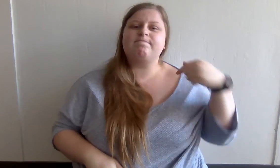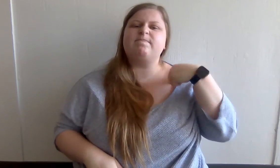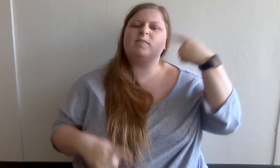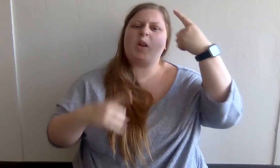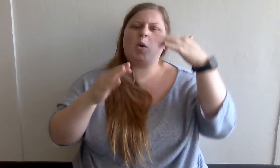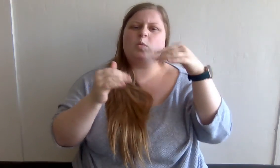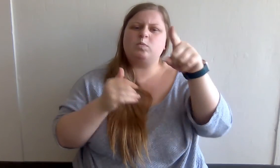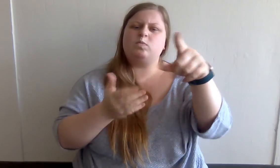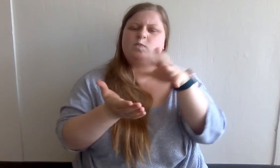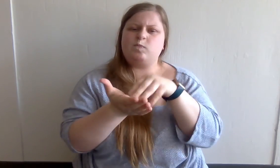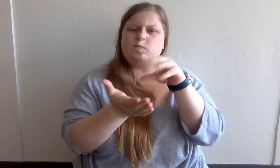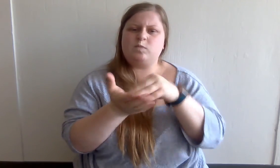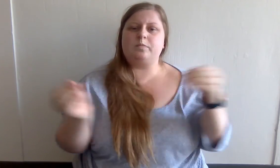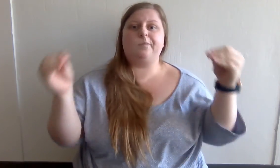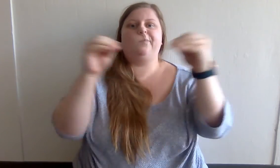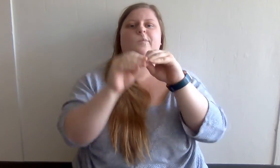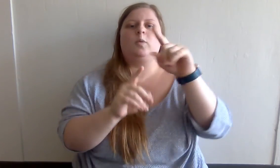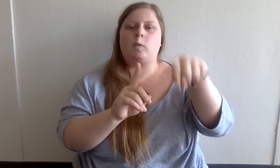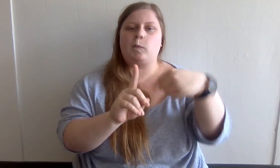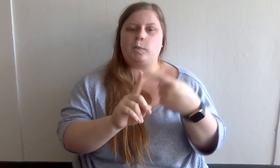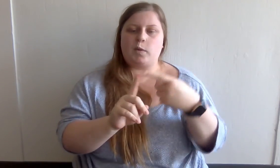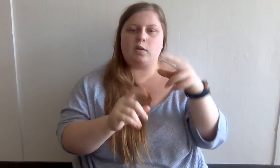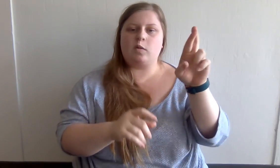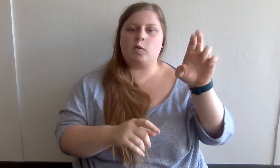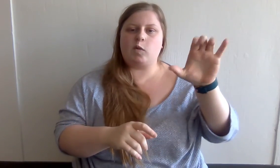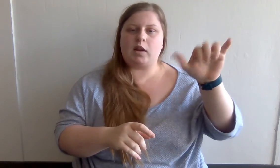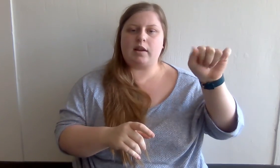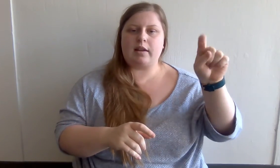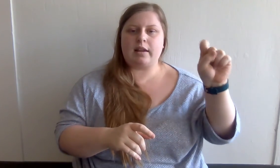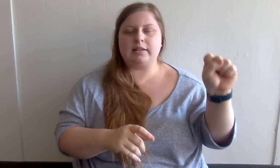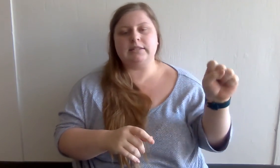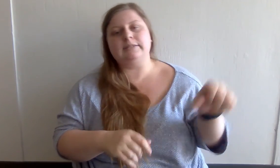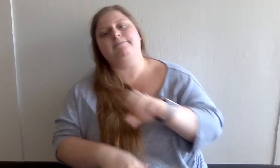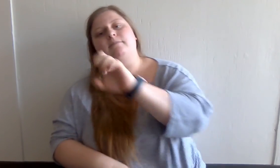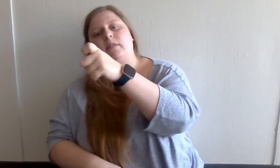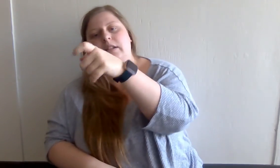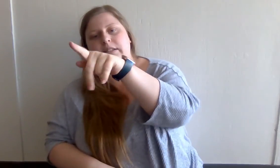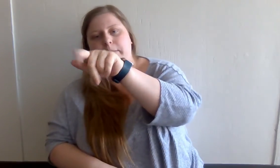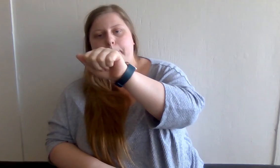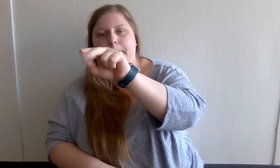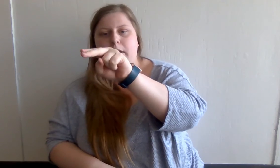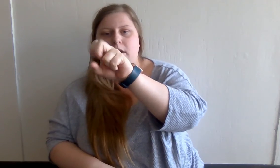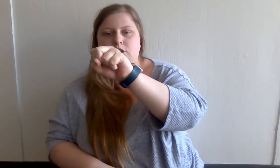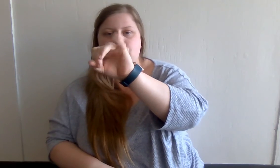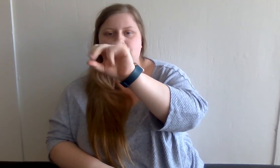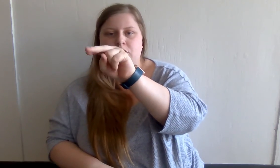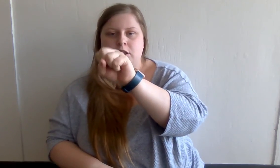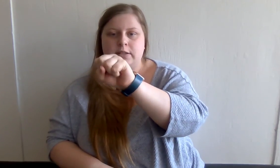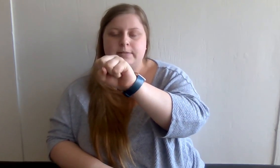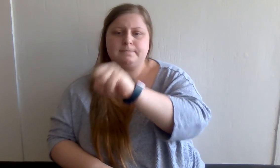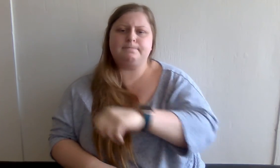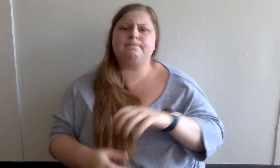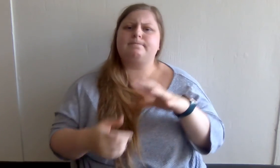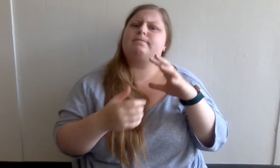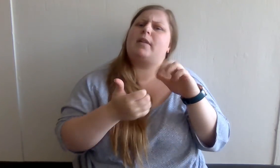We're all done! I hope you learned more about recasting and expansions and how to use them